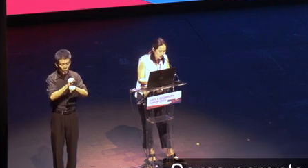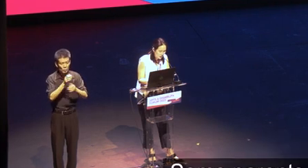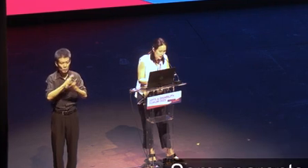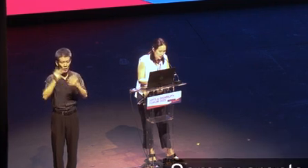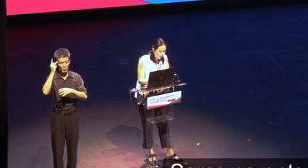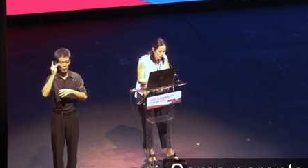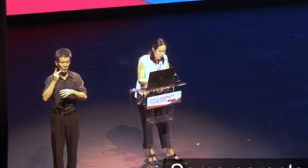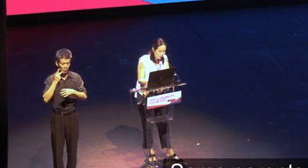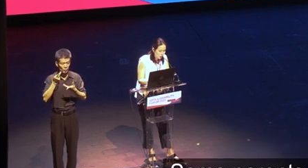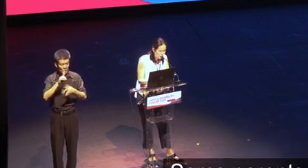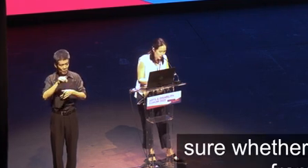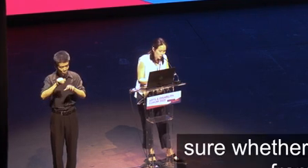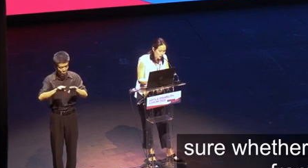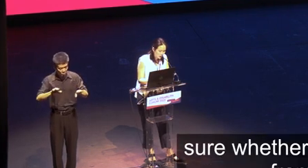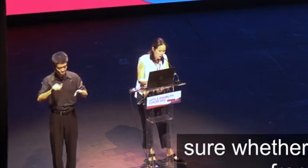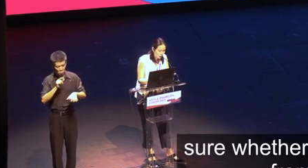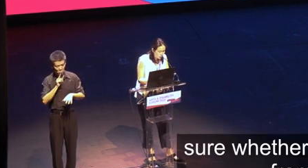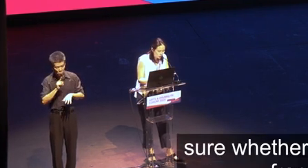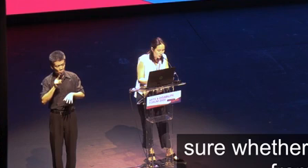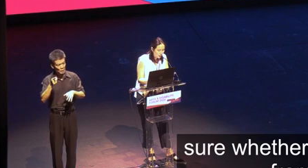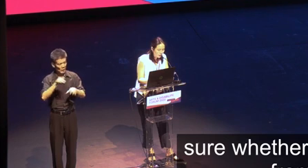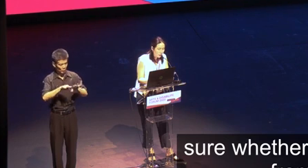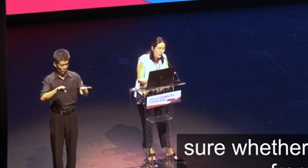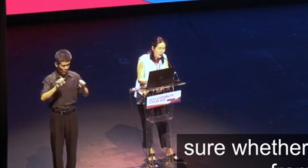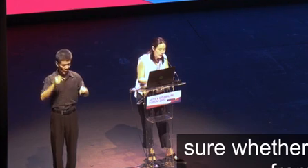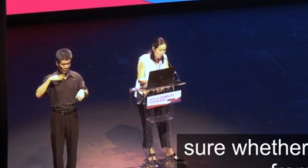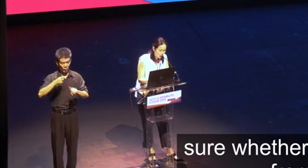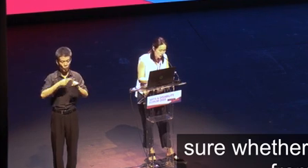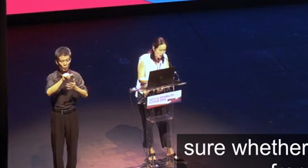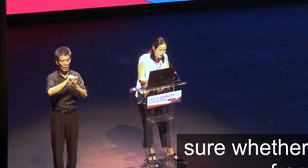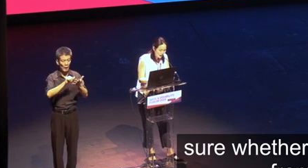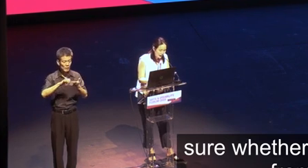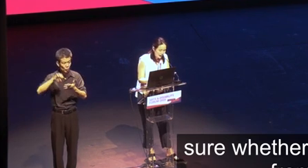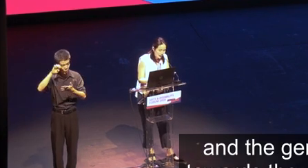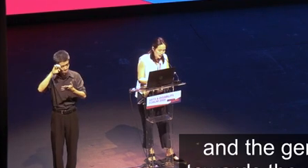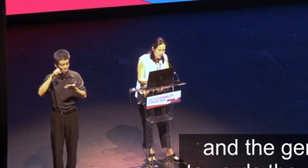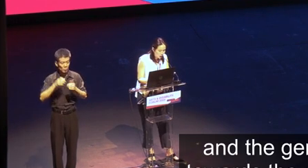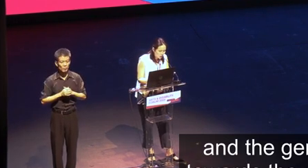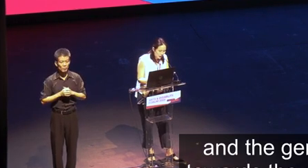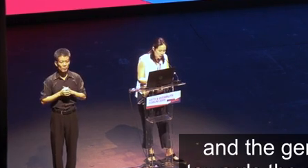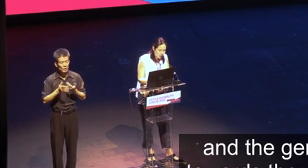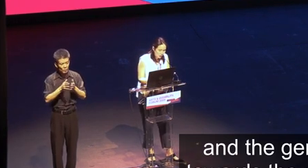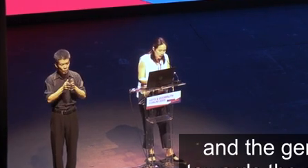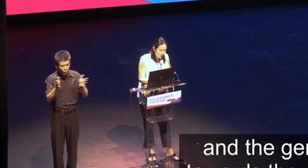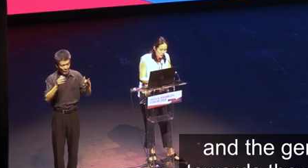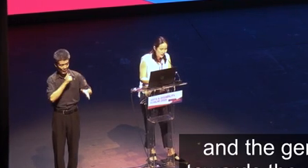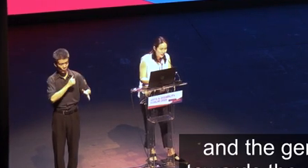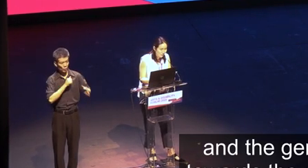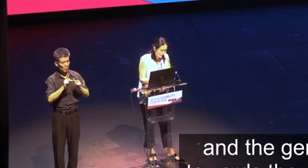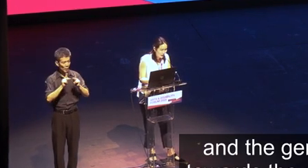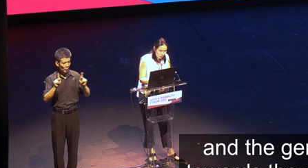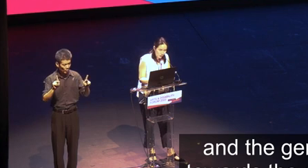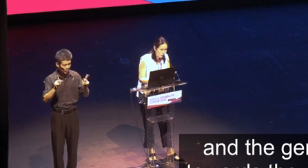Some parents of disabled children were not sure whether their children would benefit from an arts education, and the general attitude of the public